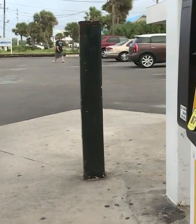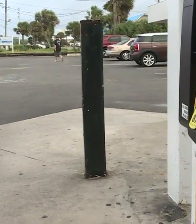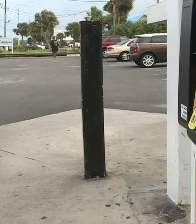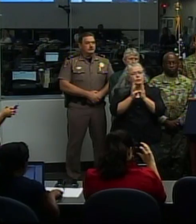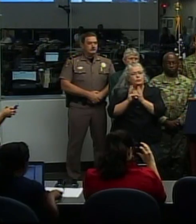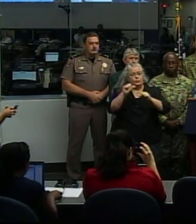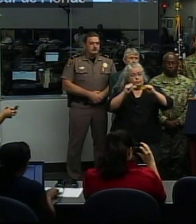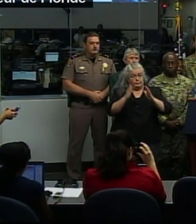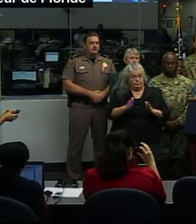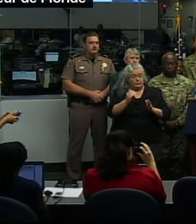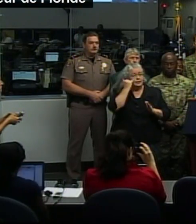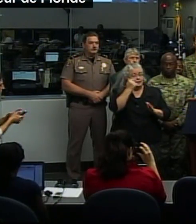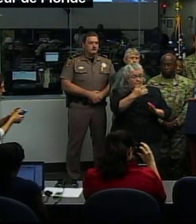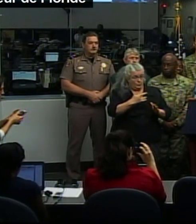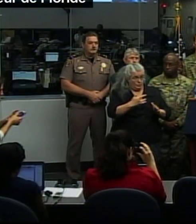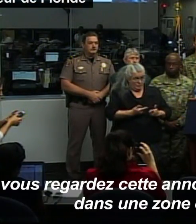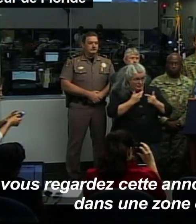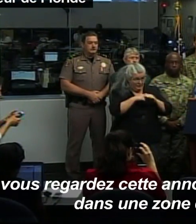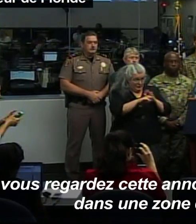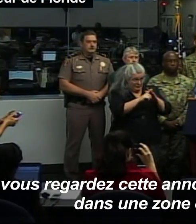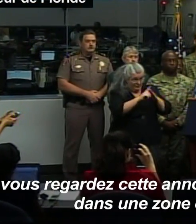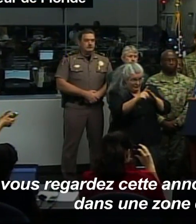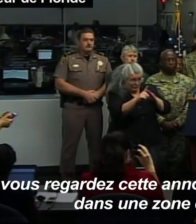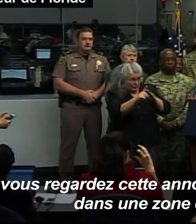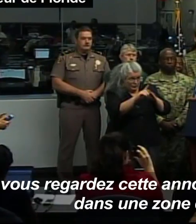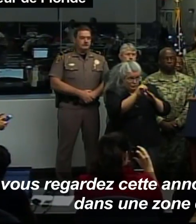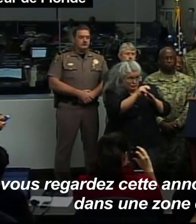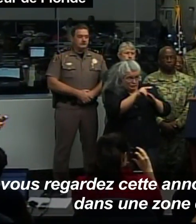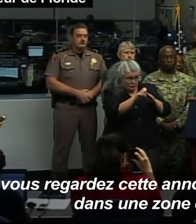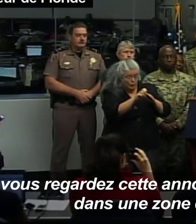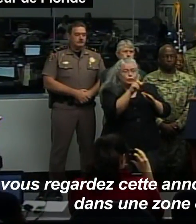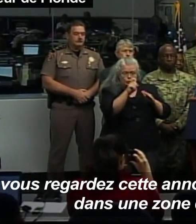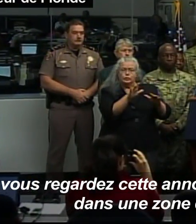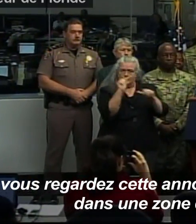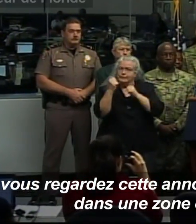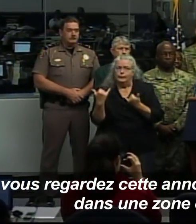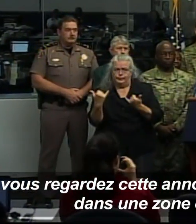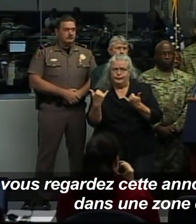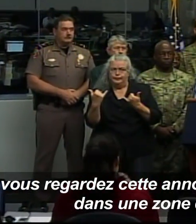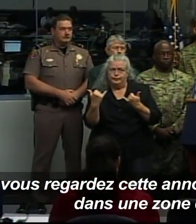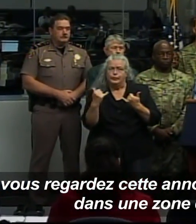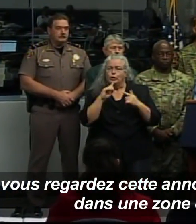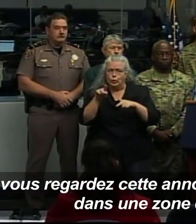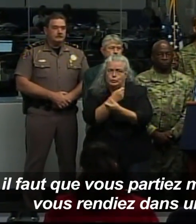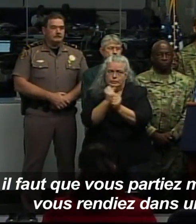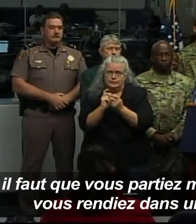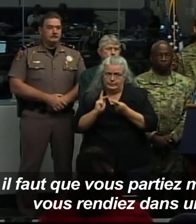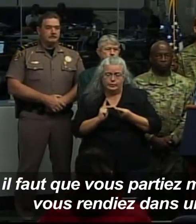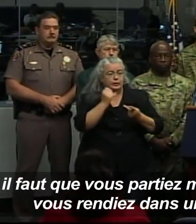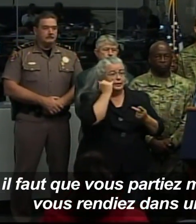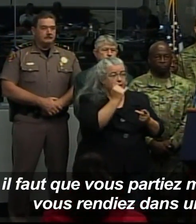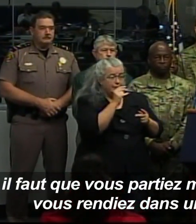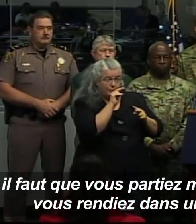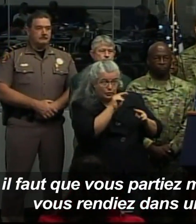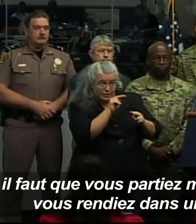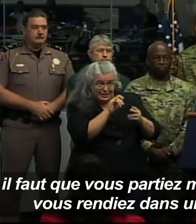If you're watching and you live in an evacuation zone, you need to leave now and get to a safe zone. If you're watching and you're in an evacuation